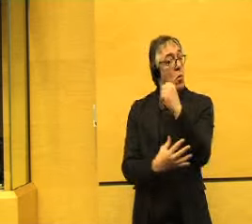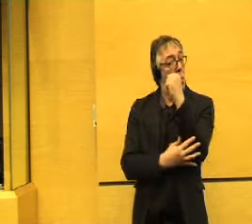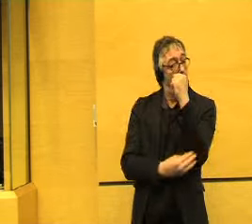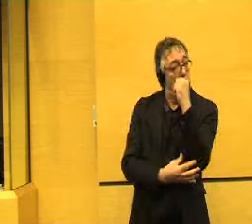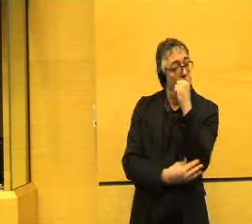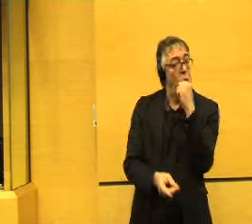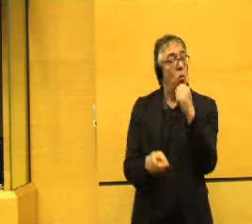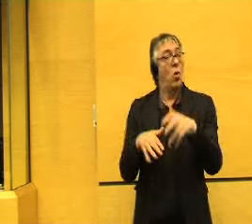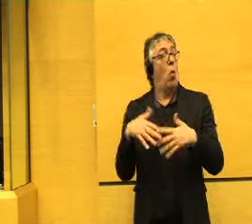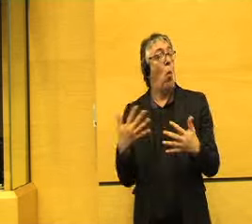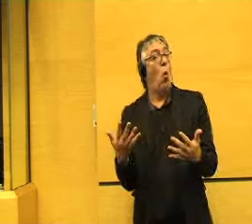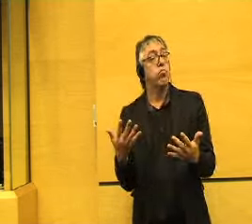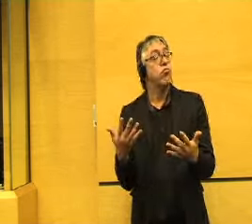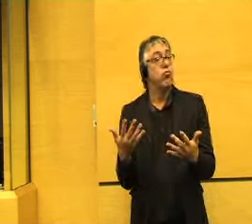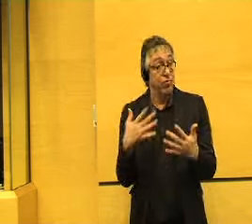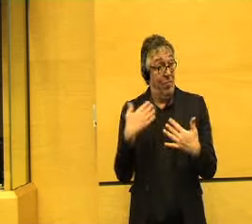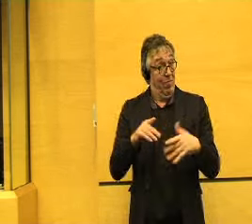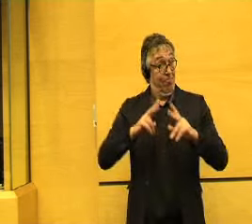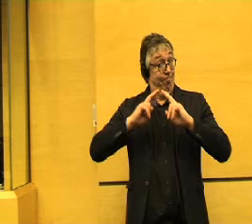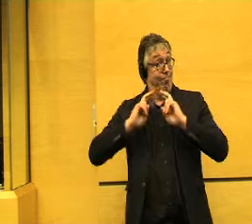Thank you.